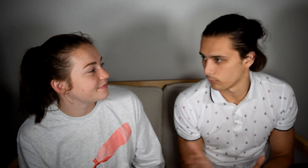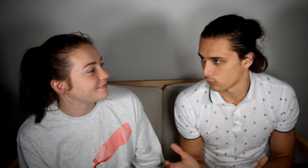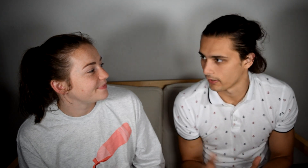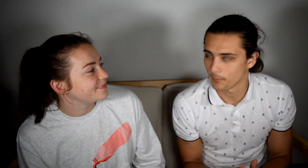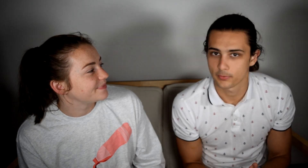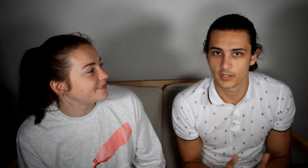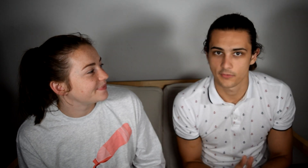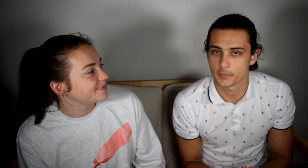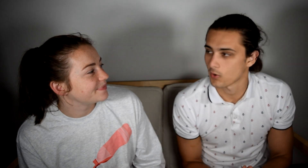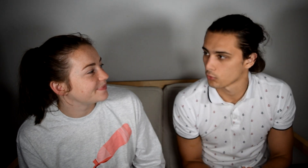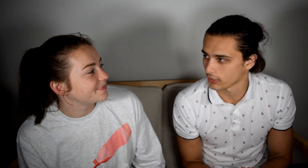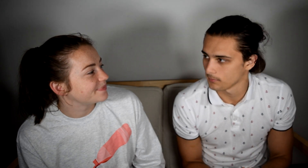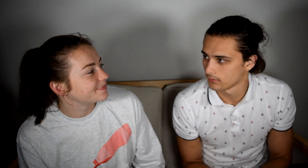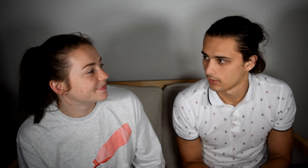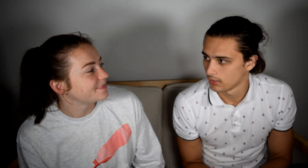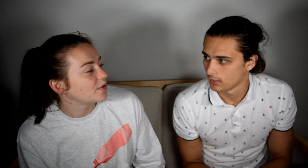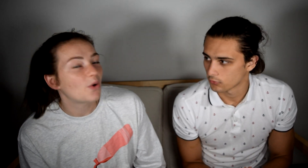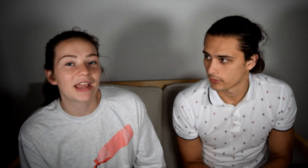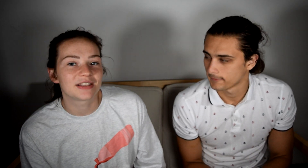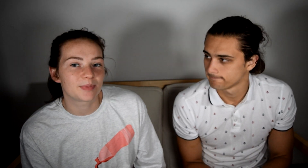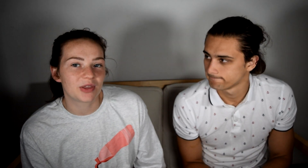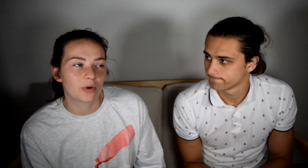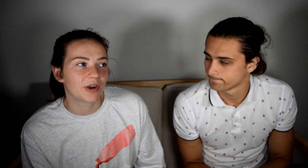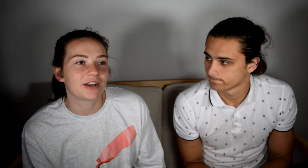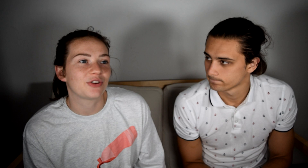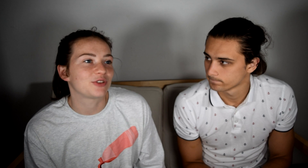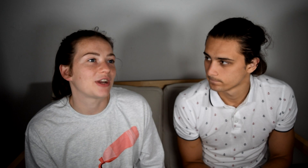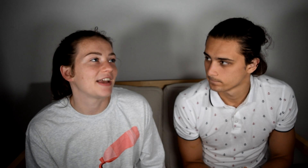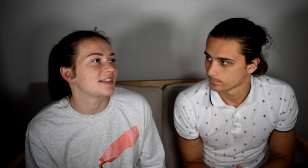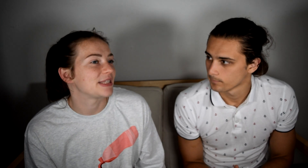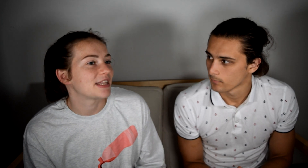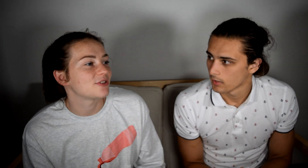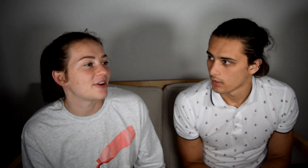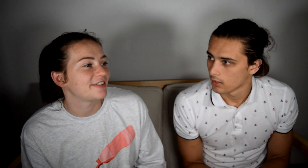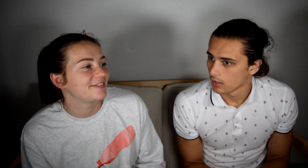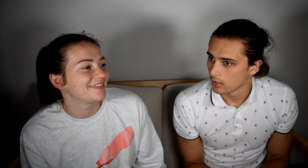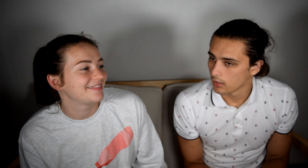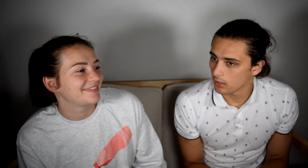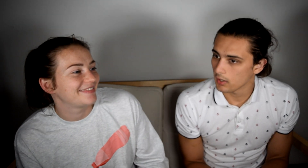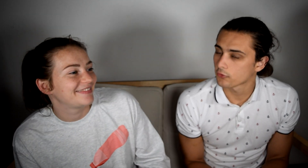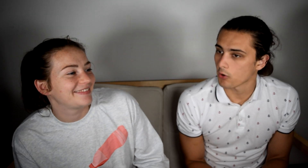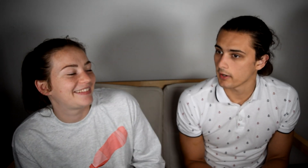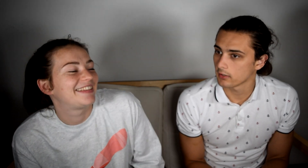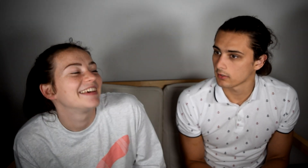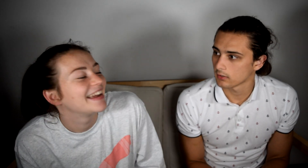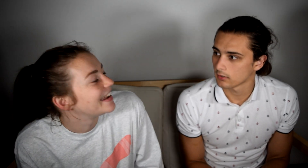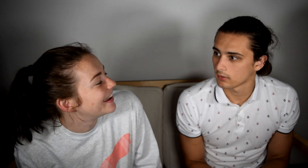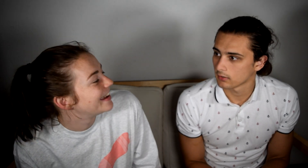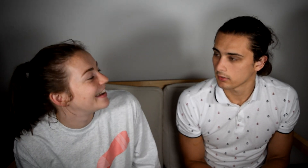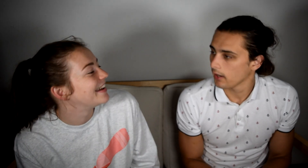your help, the alphabet one more time. Or I can spell you a word and you have to try and guess what the letters are. Let's try Yeah, okay,